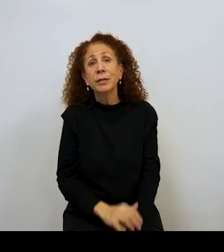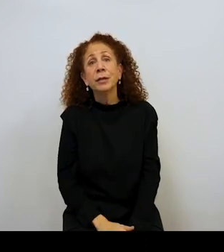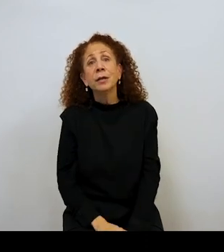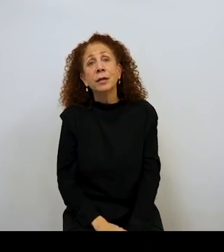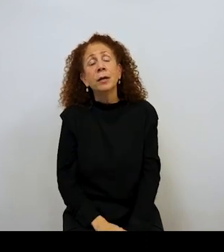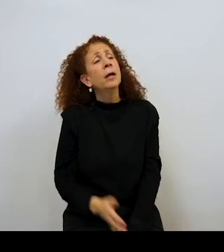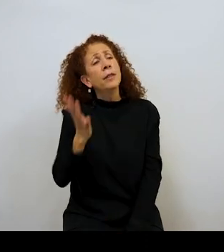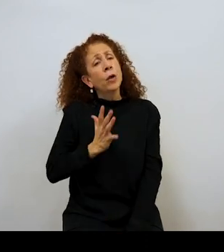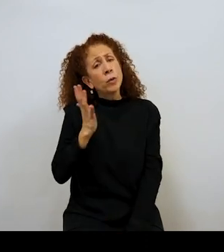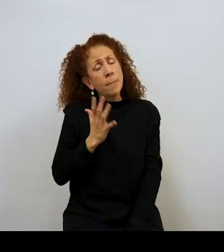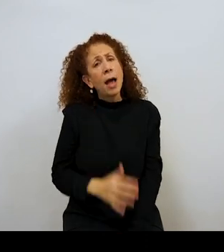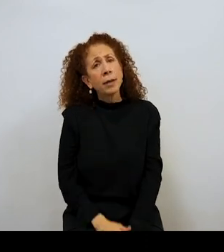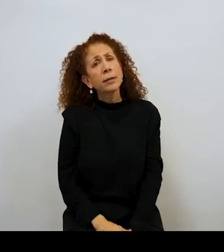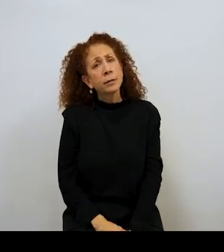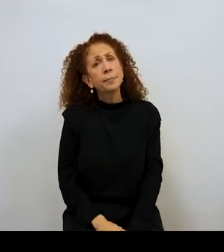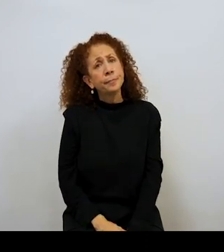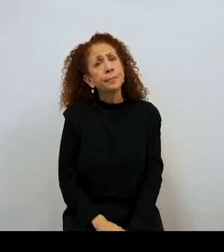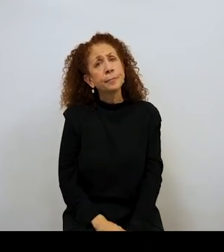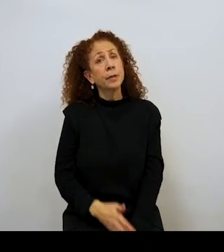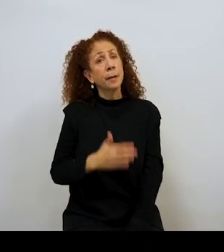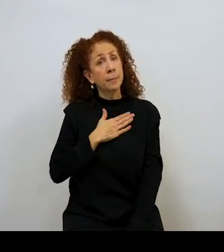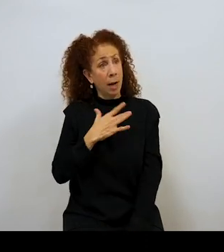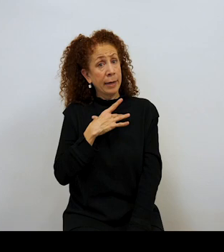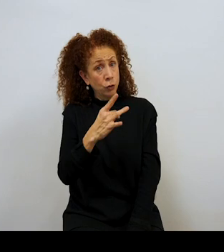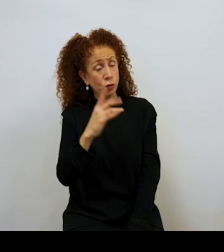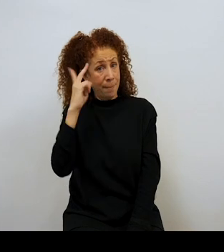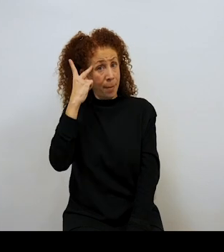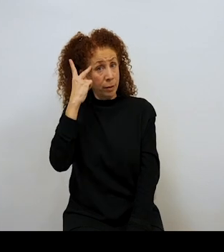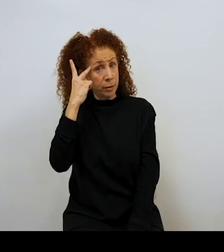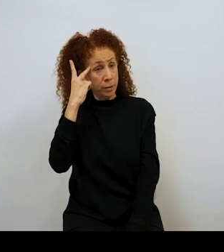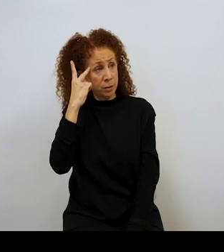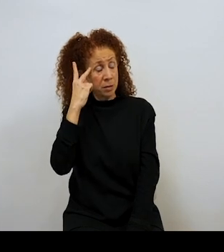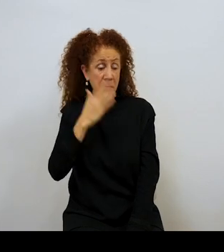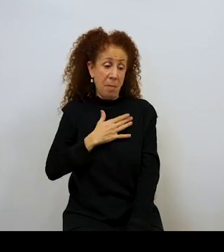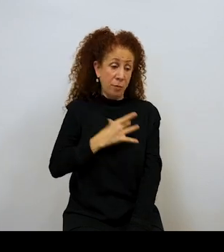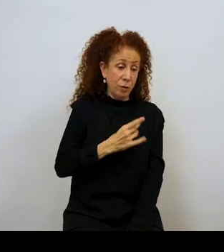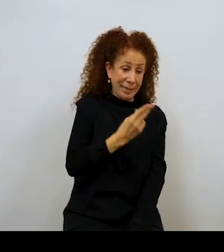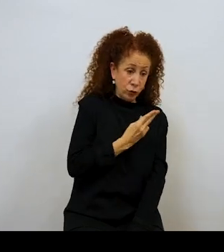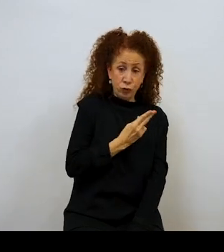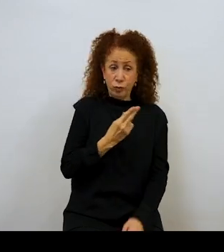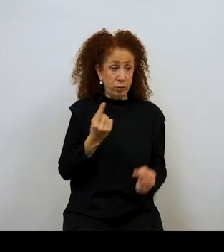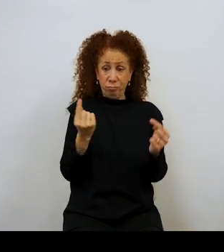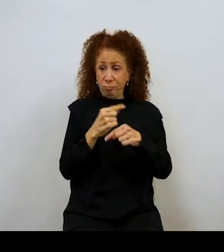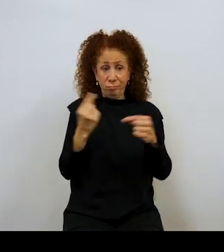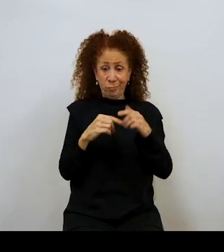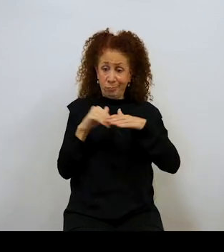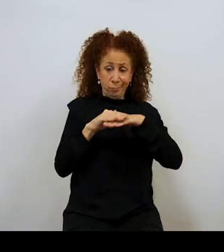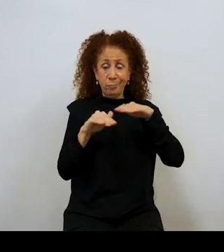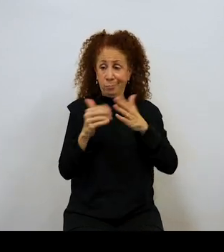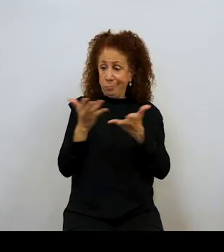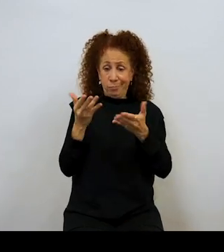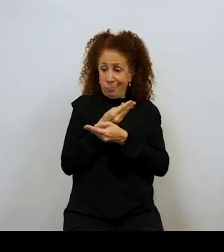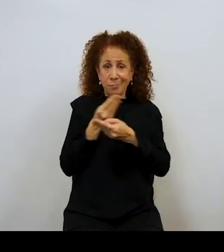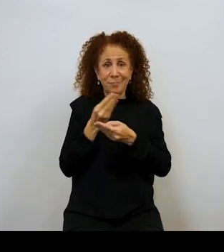It goes back, it's my interest in politics is my interest in history, and my interest in history, my interest in politics. It's sort of